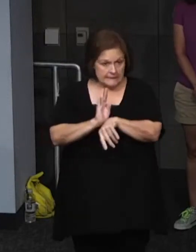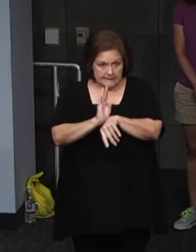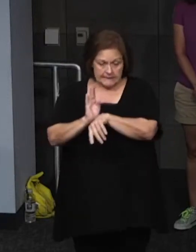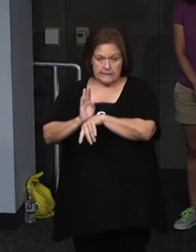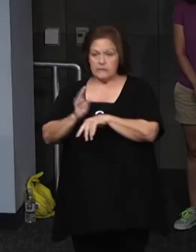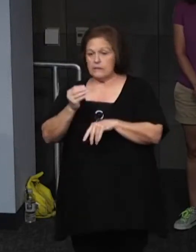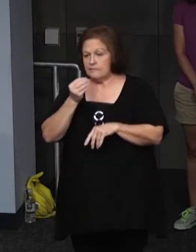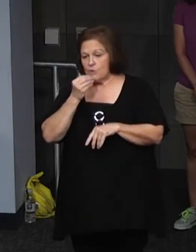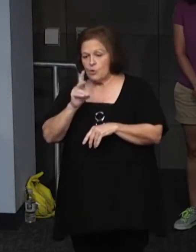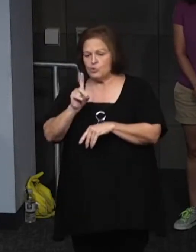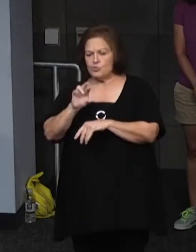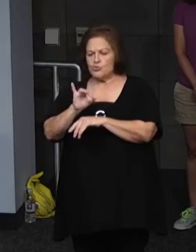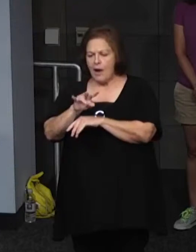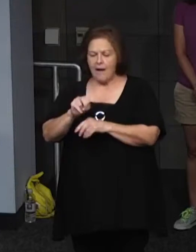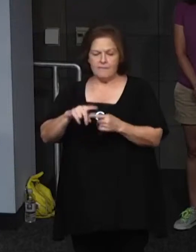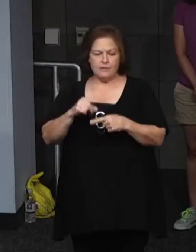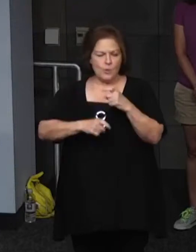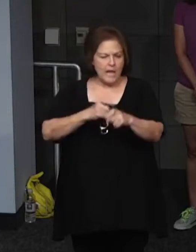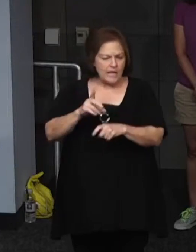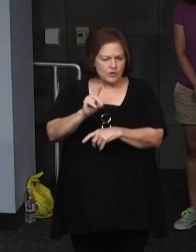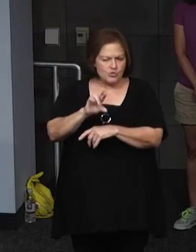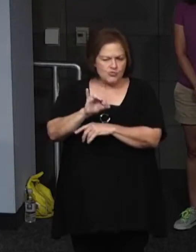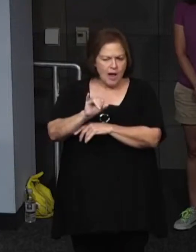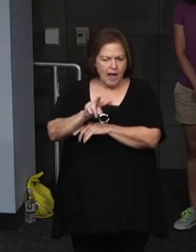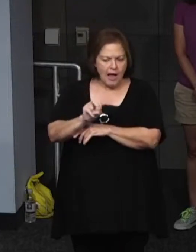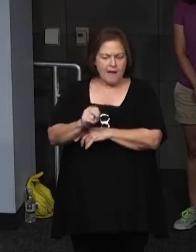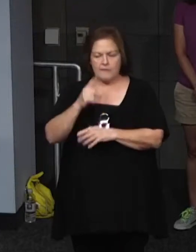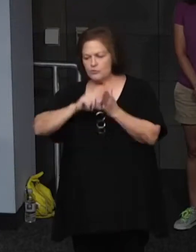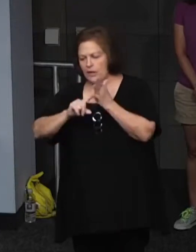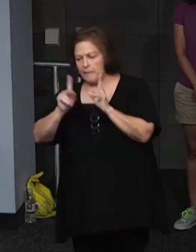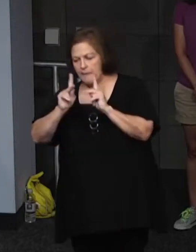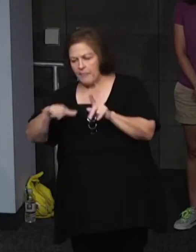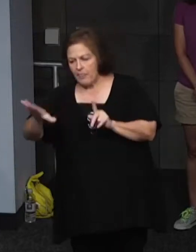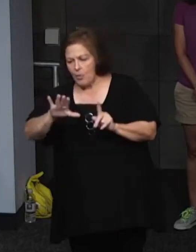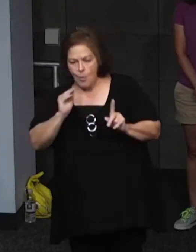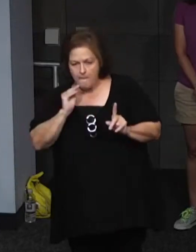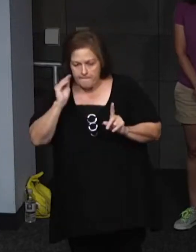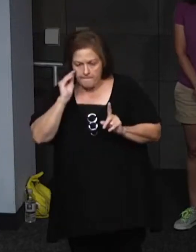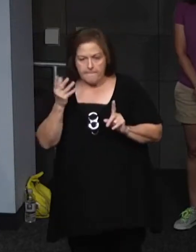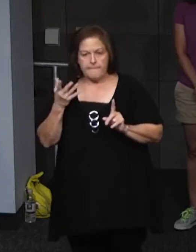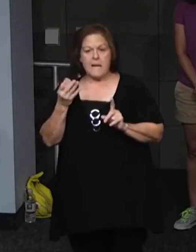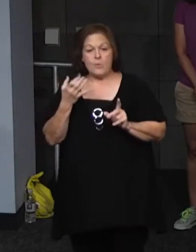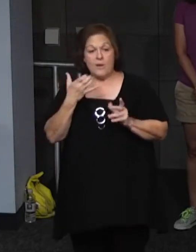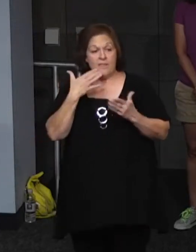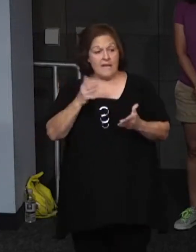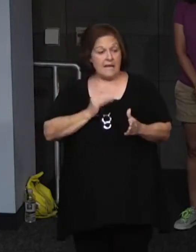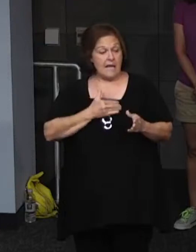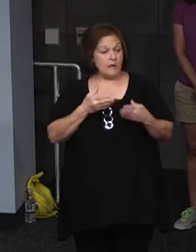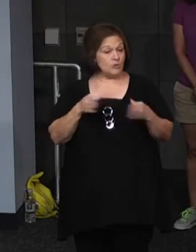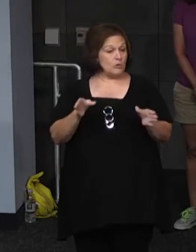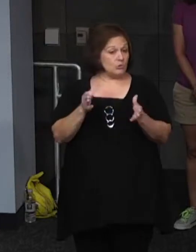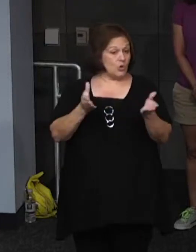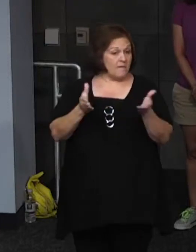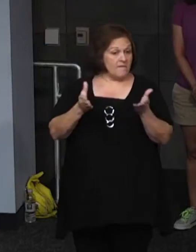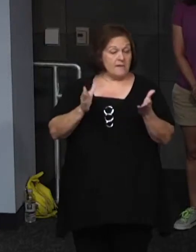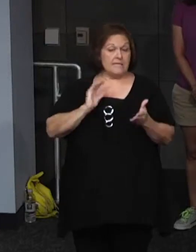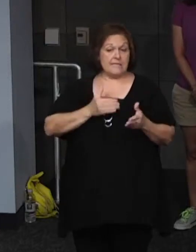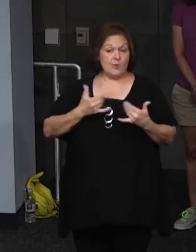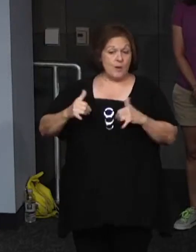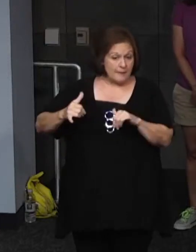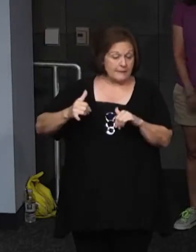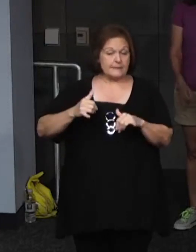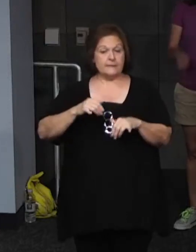doing food drives and donation drives and also checking on people at their homes. And I want to thank our general services, our recreation,